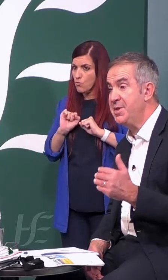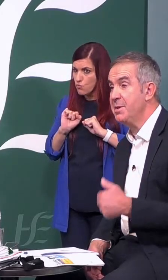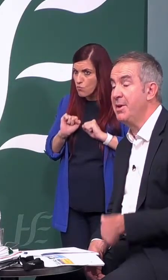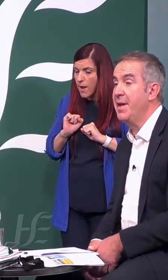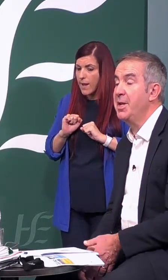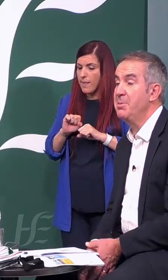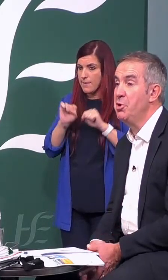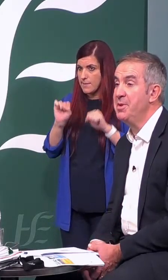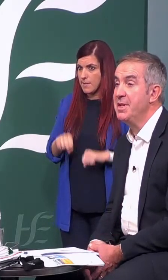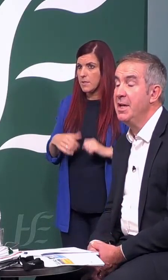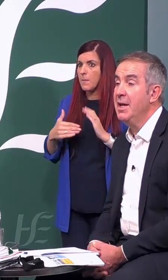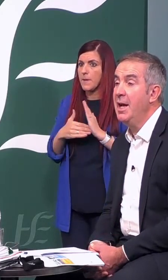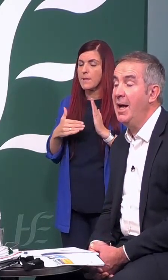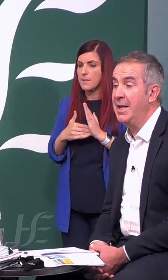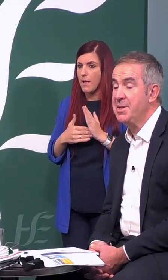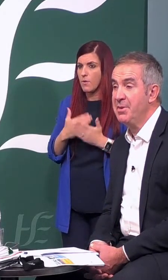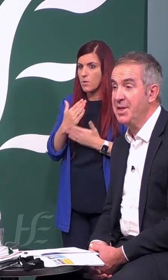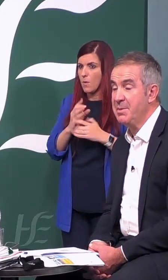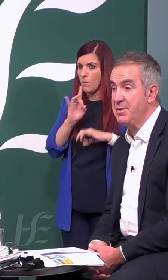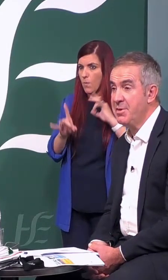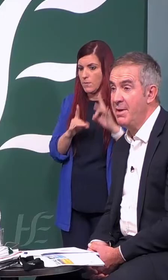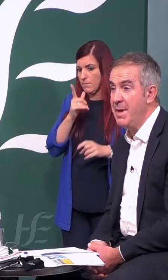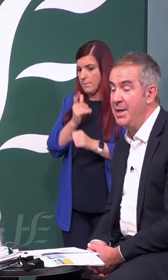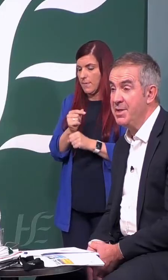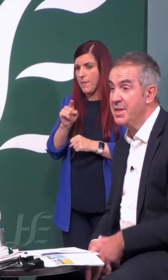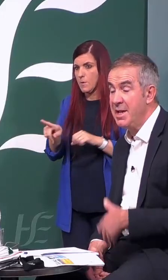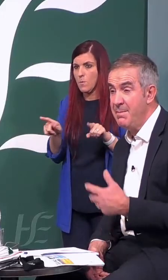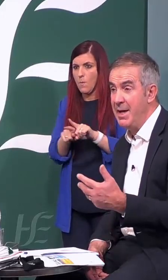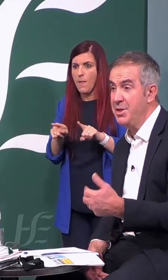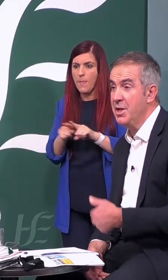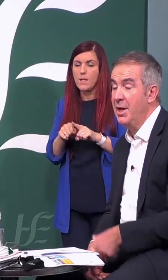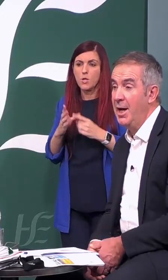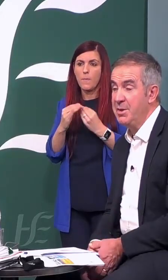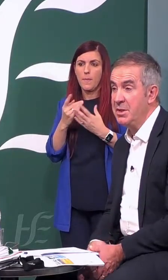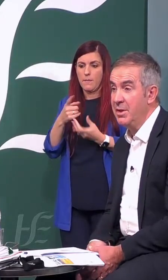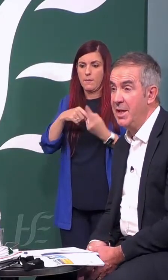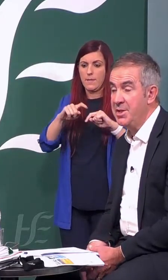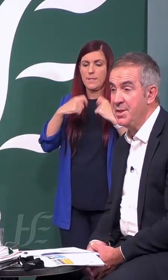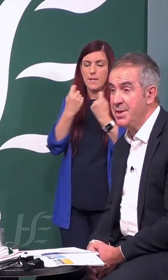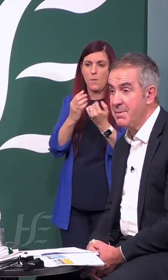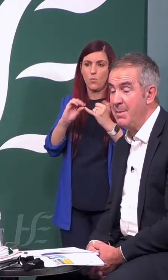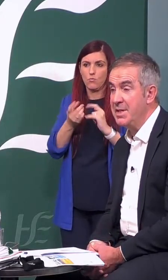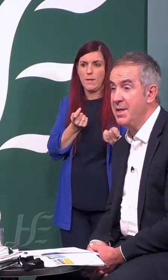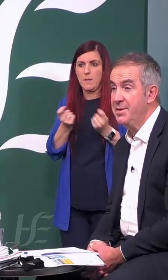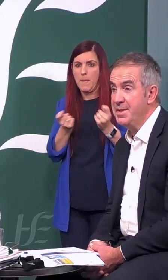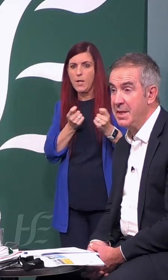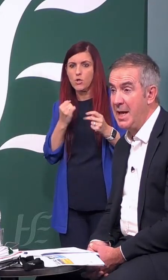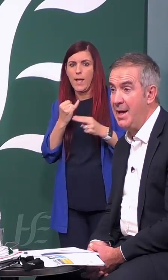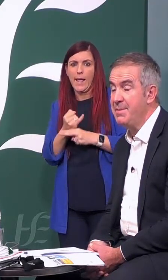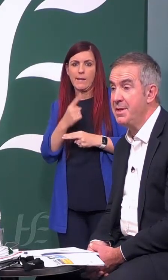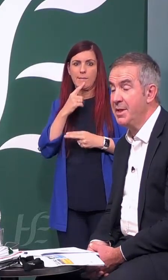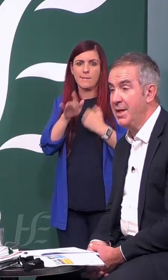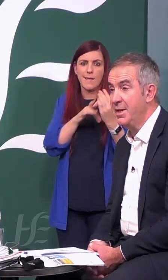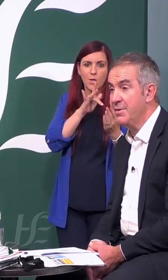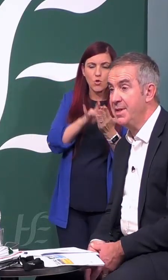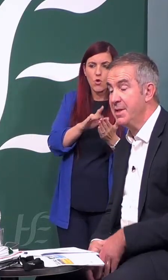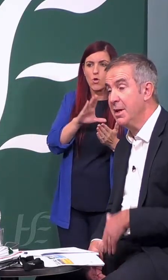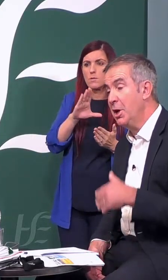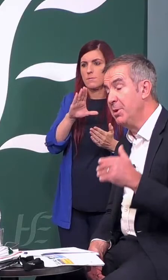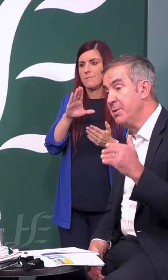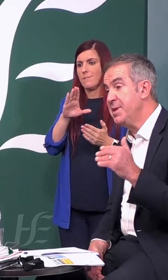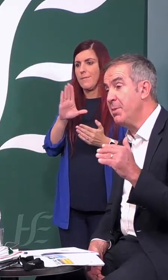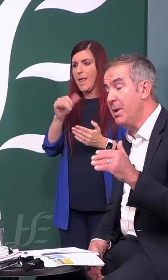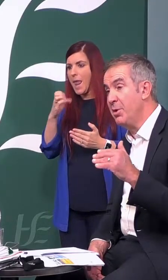There's no question about that at the moment. And that's something I suppose we try and manage, and the team manage out in the locations, in the swabbing centres, in the labs, in the contact